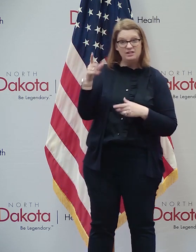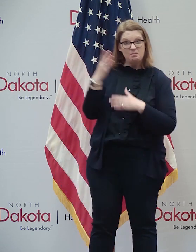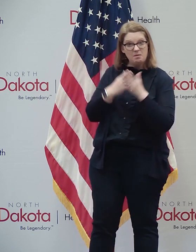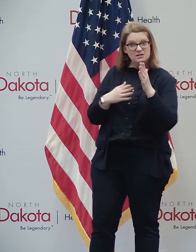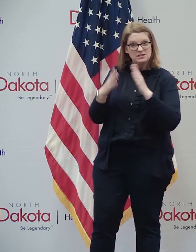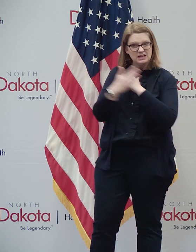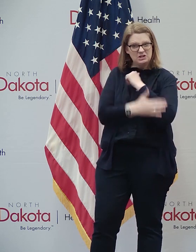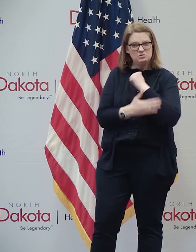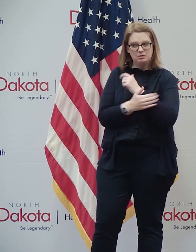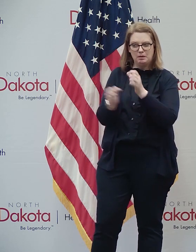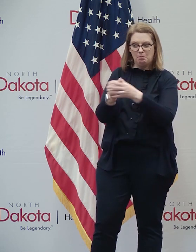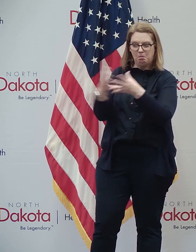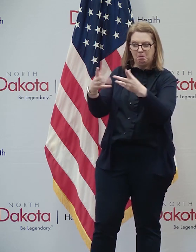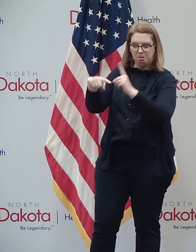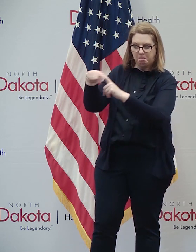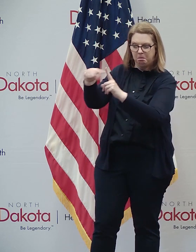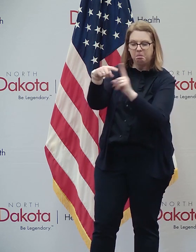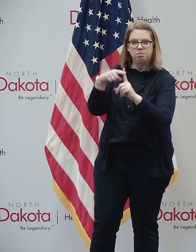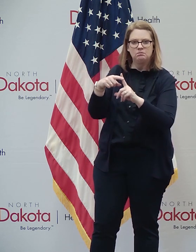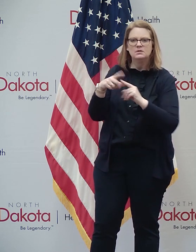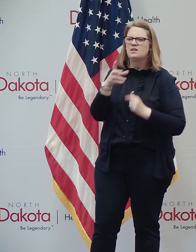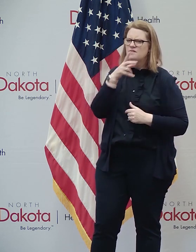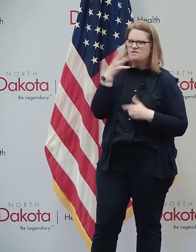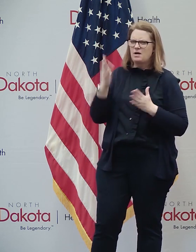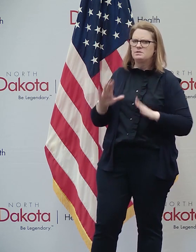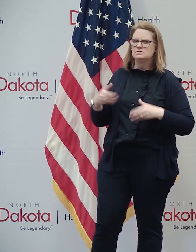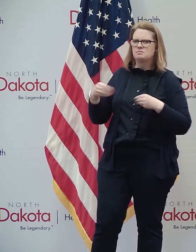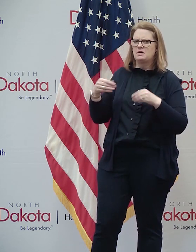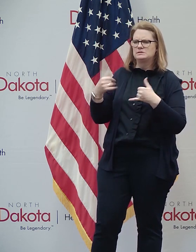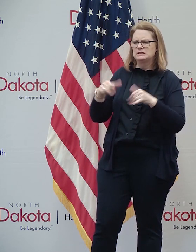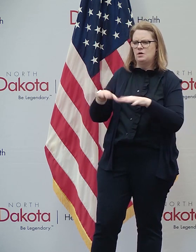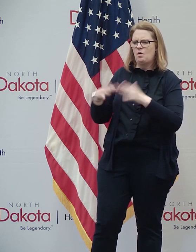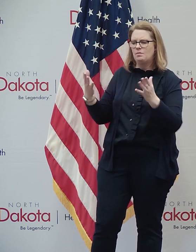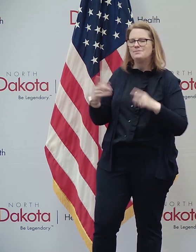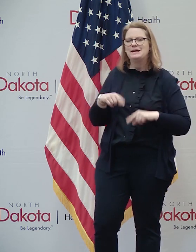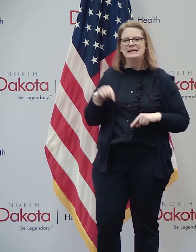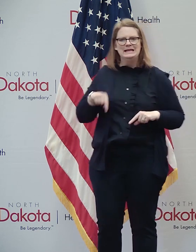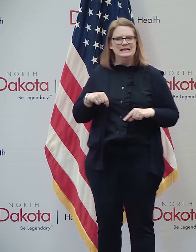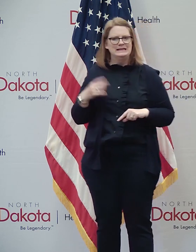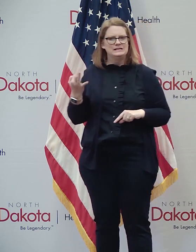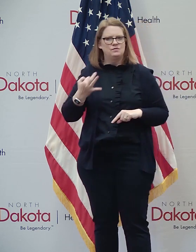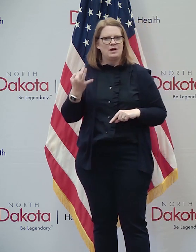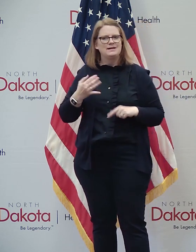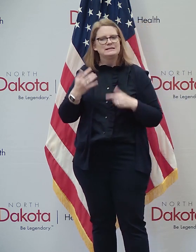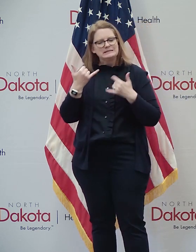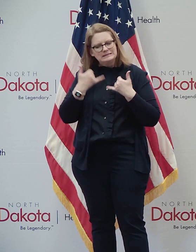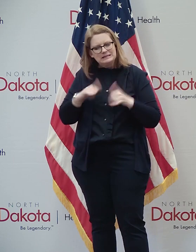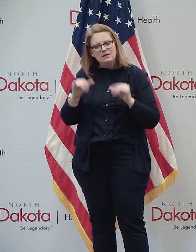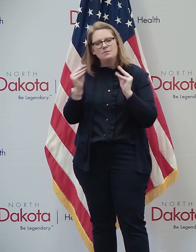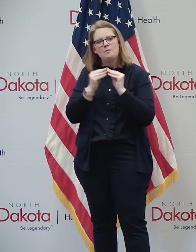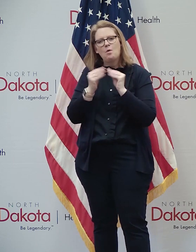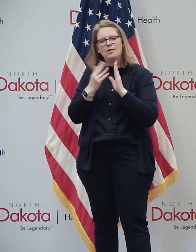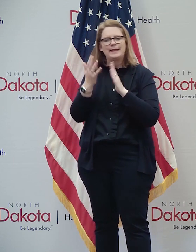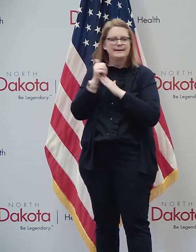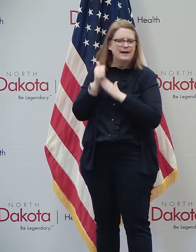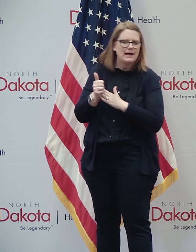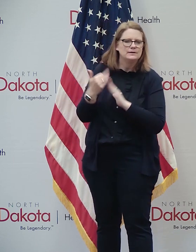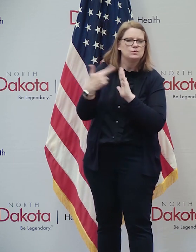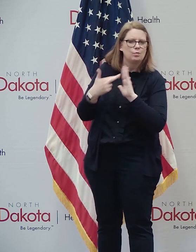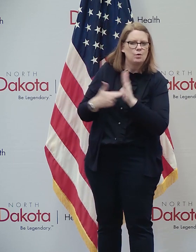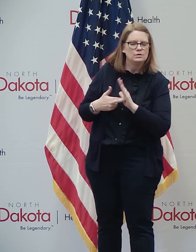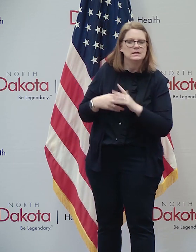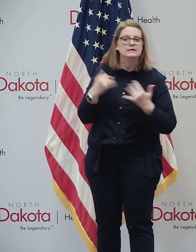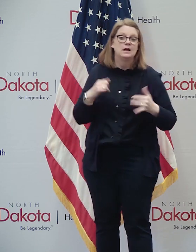a year-round thing. Those have kept going throughout this, and I would expect, for example, that farmers markets will be open this summer because they were